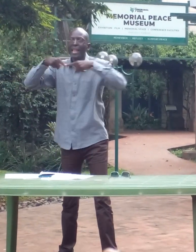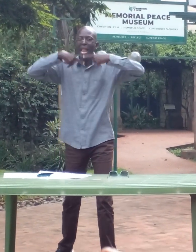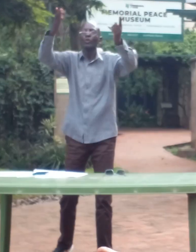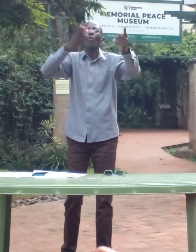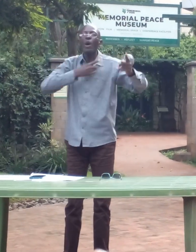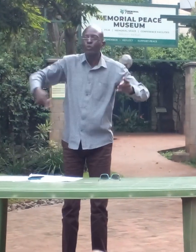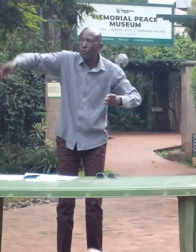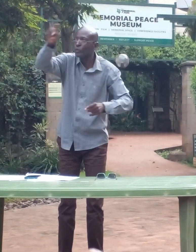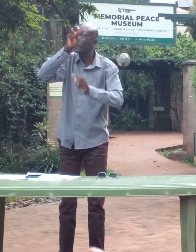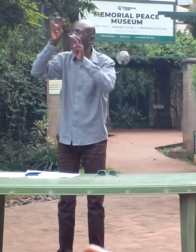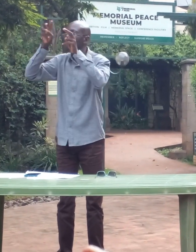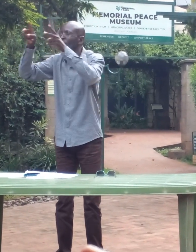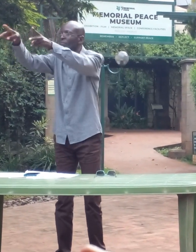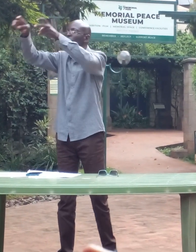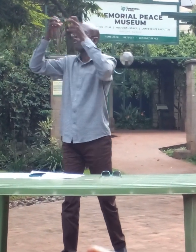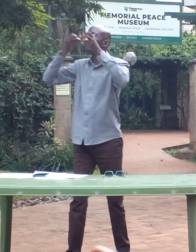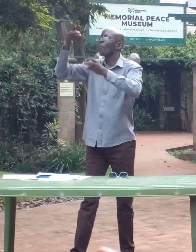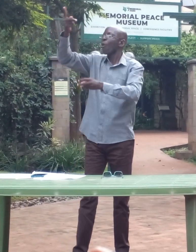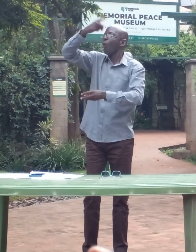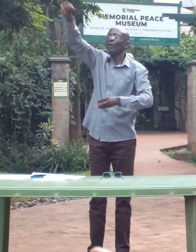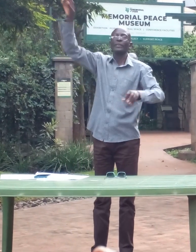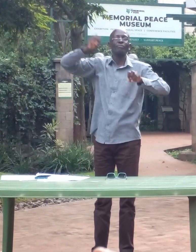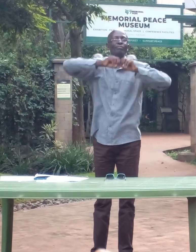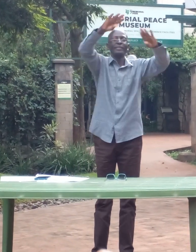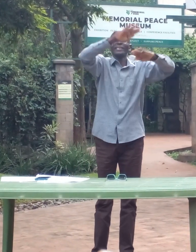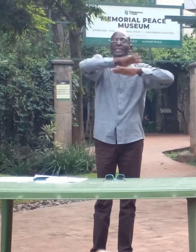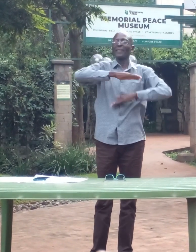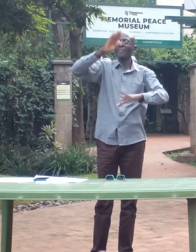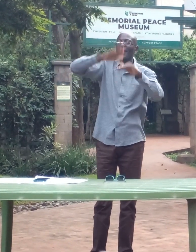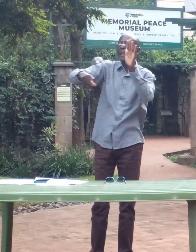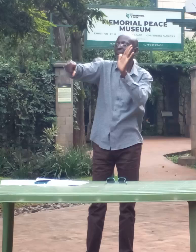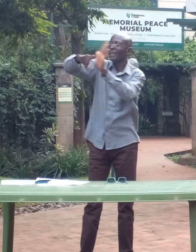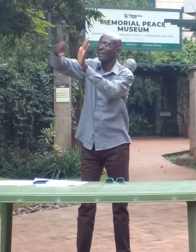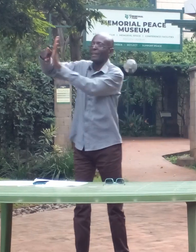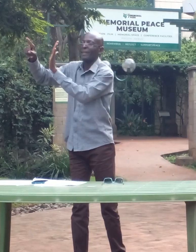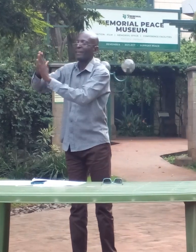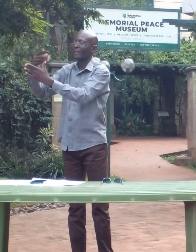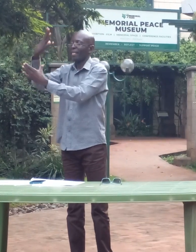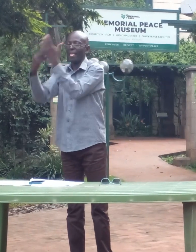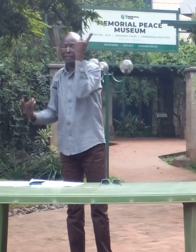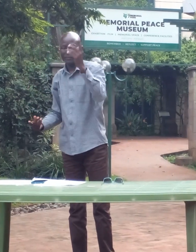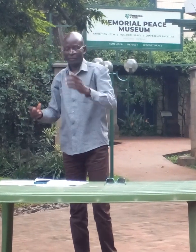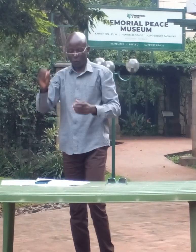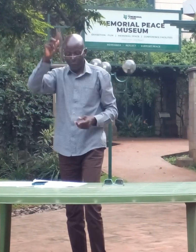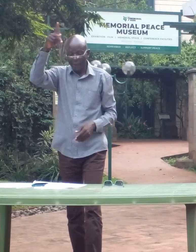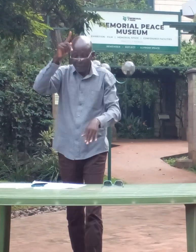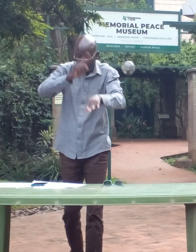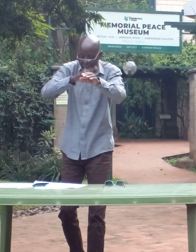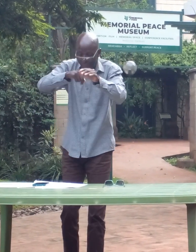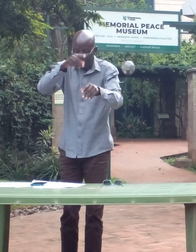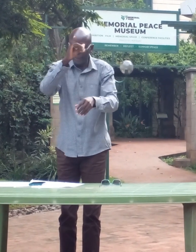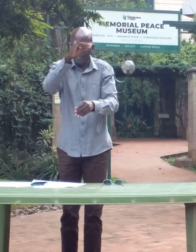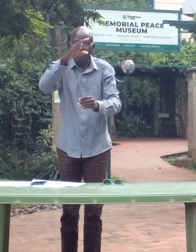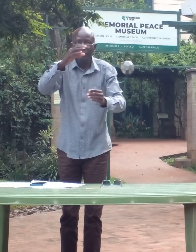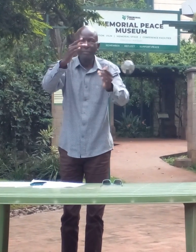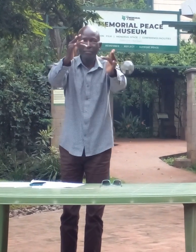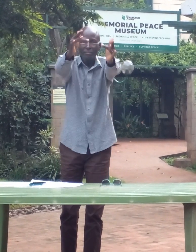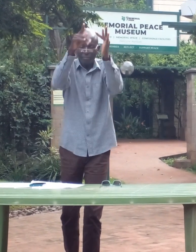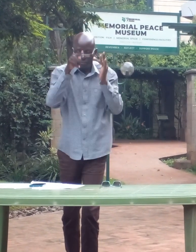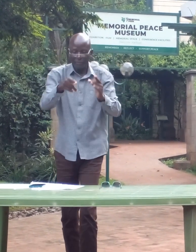evidence so that we can give you and inform you the correct information from the ICSD that and giving some wrong information from